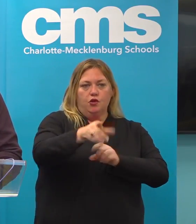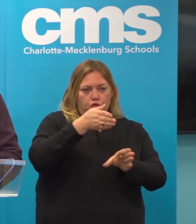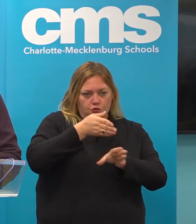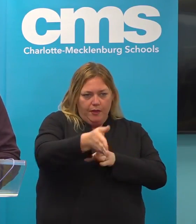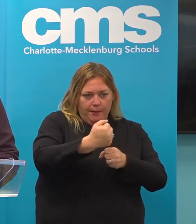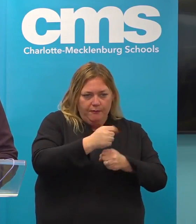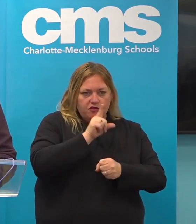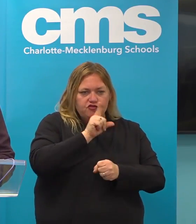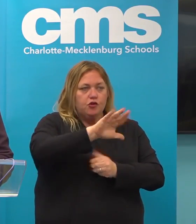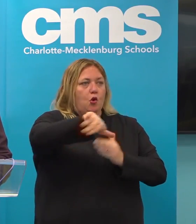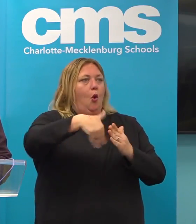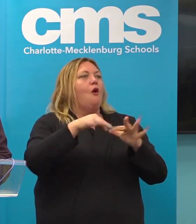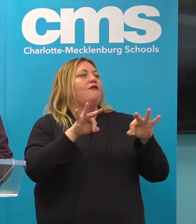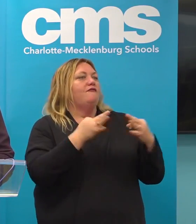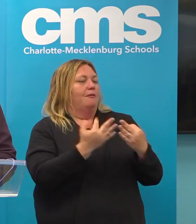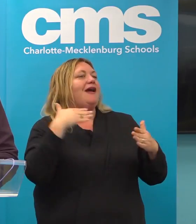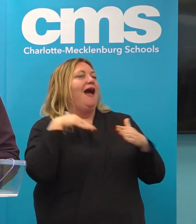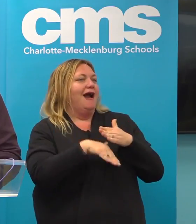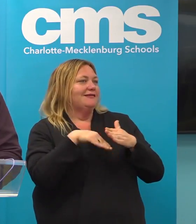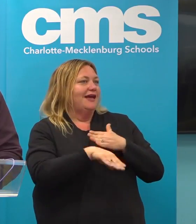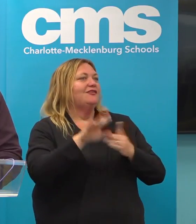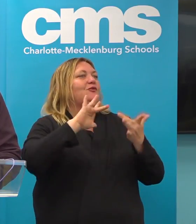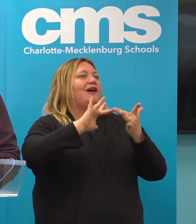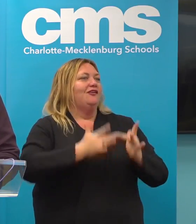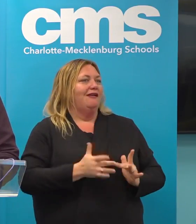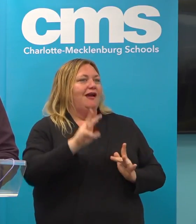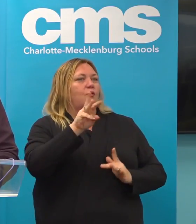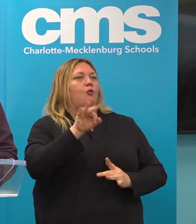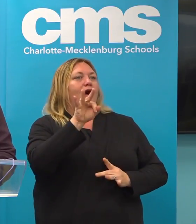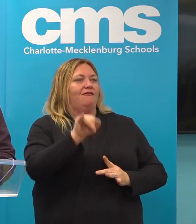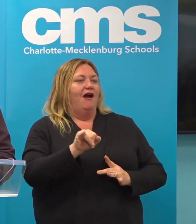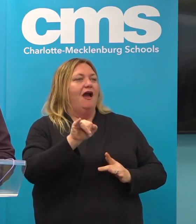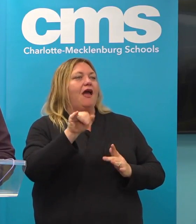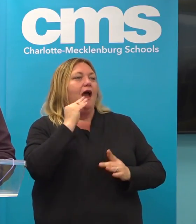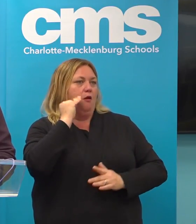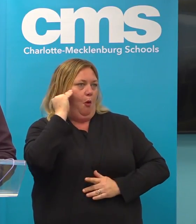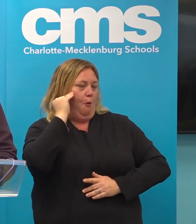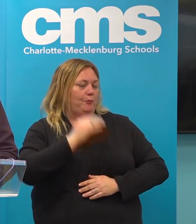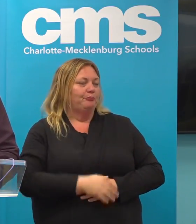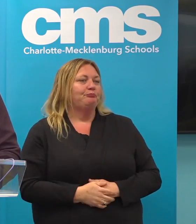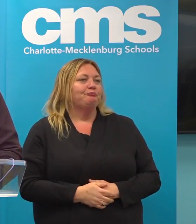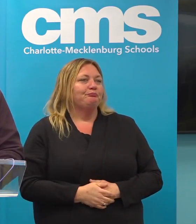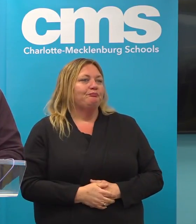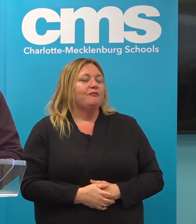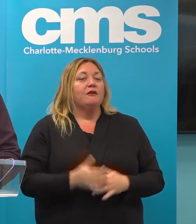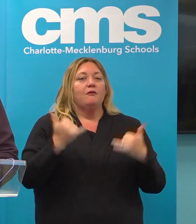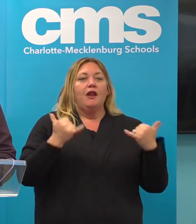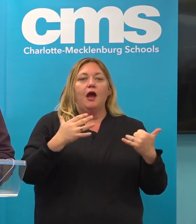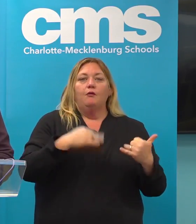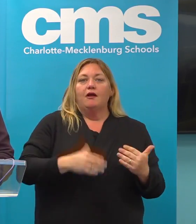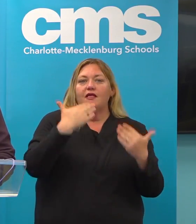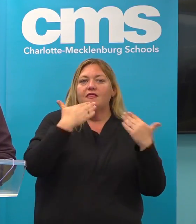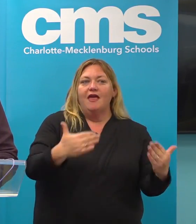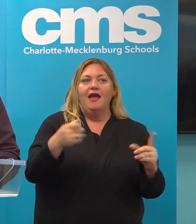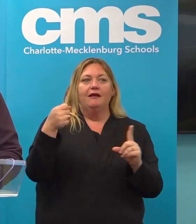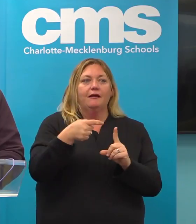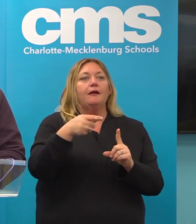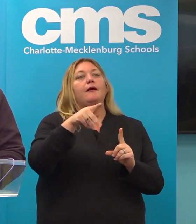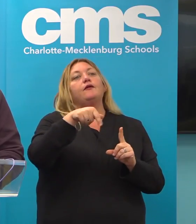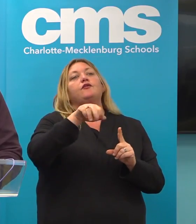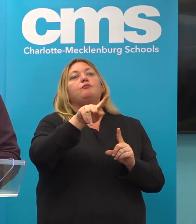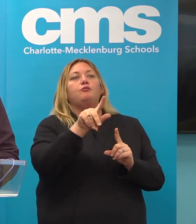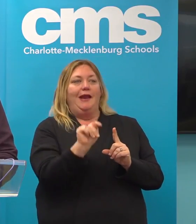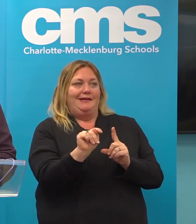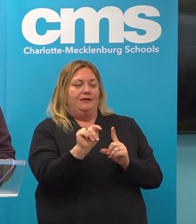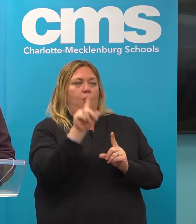ensure that your entire family has access to the internet at home. I'd also like to take a moment to thank Sprint. The Sprint